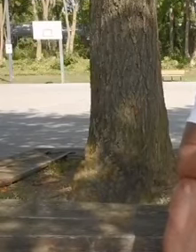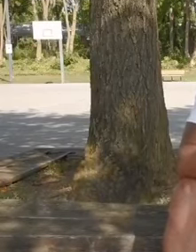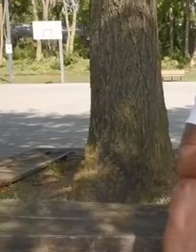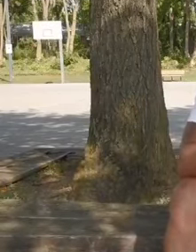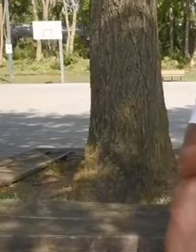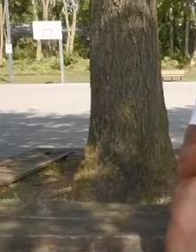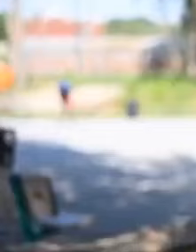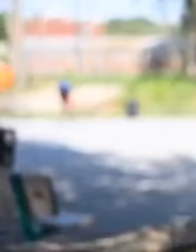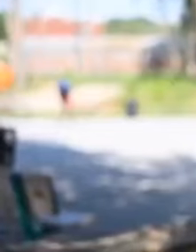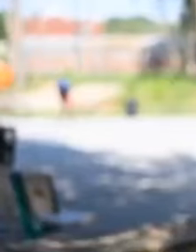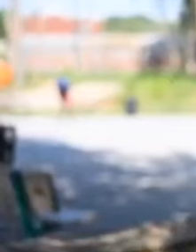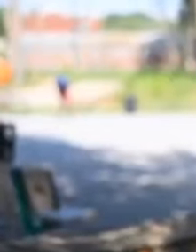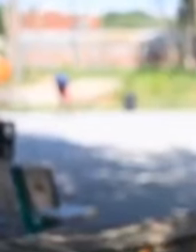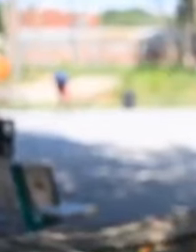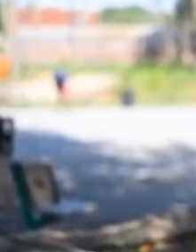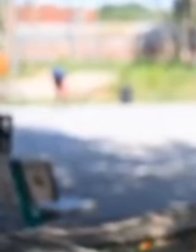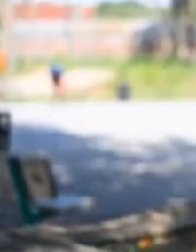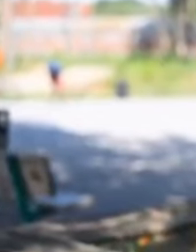for that. You can go to